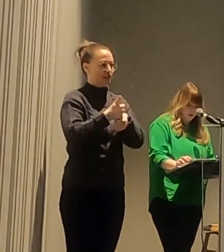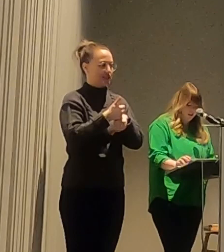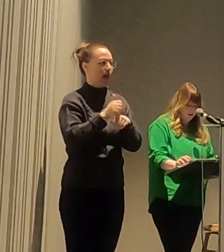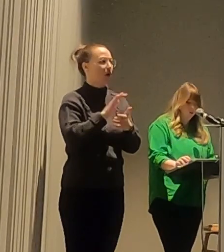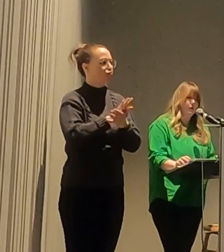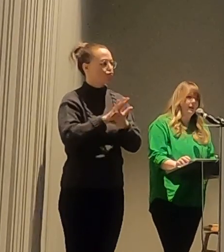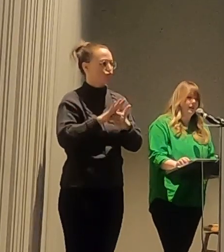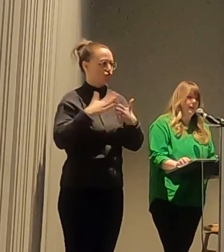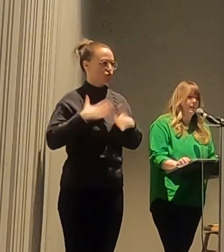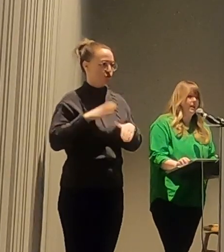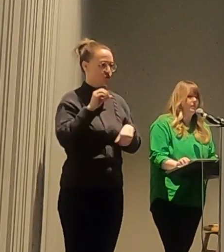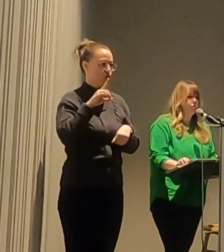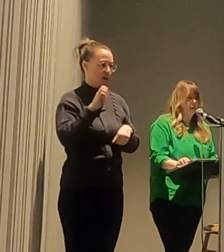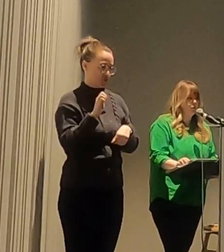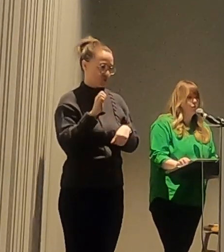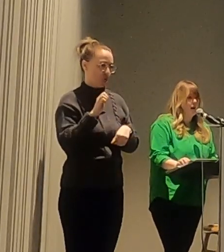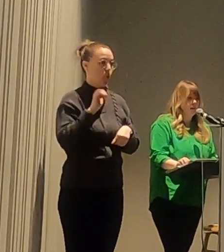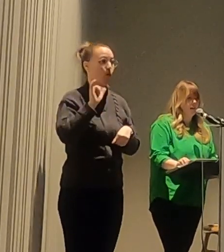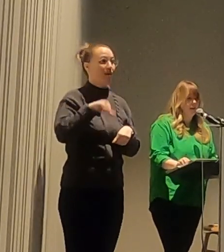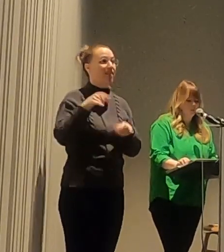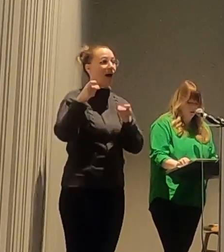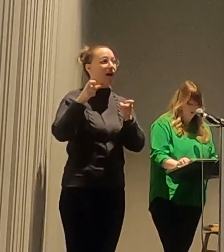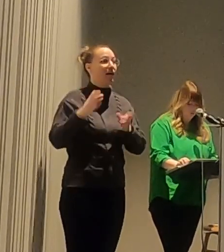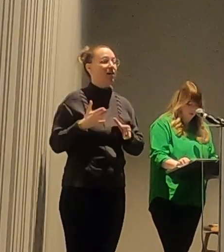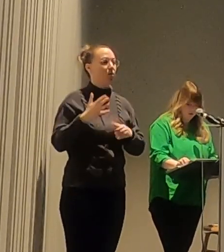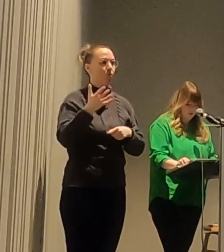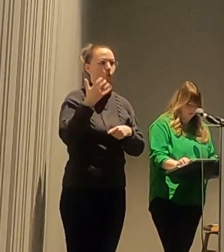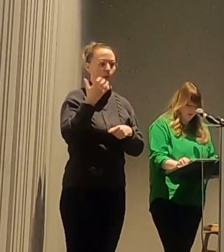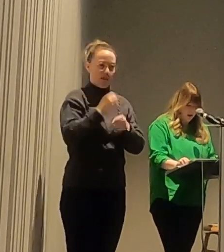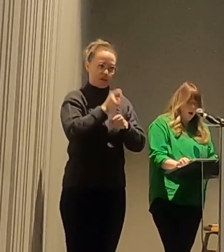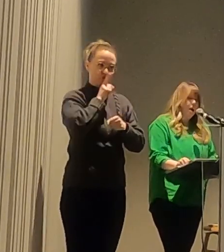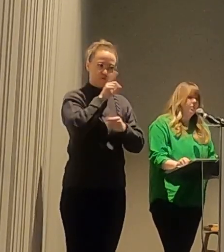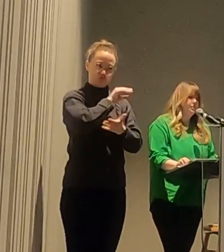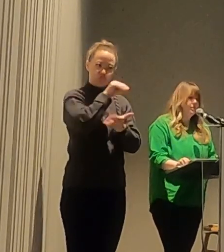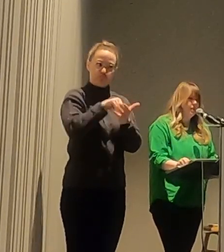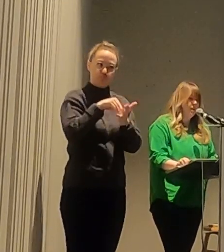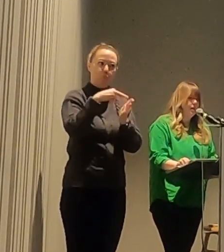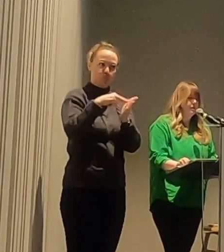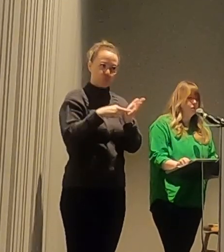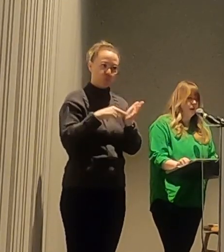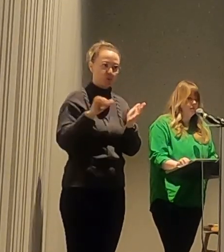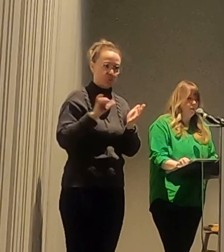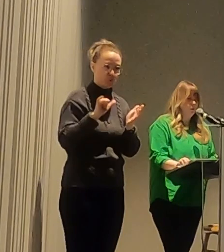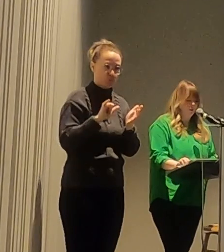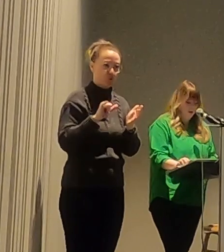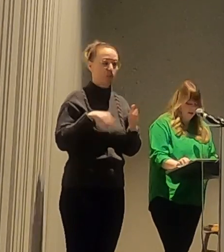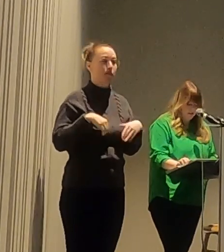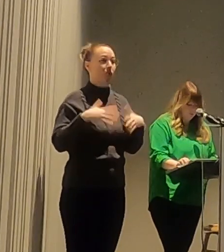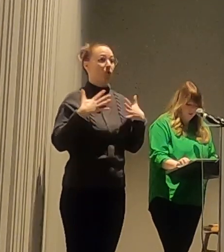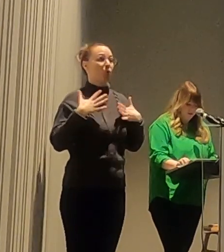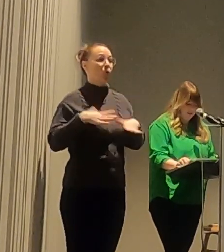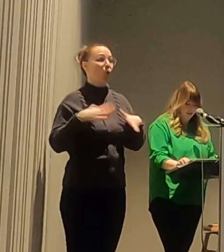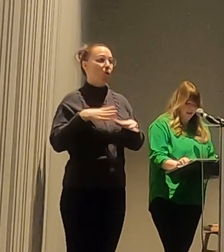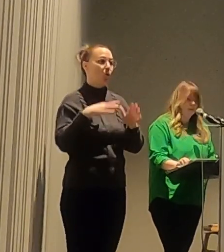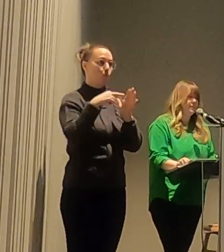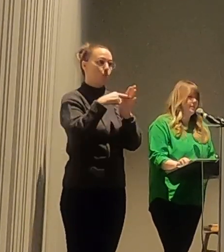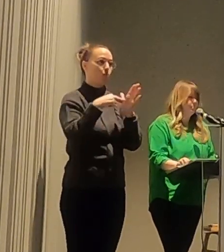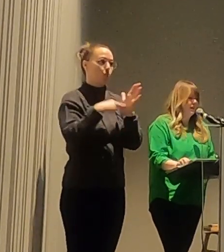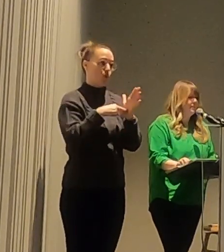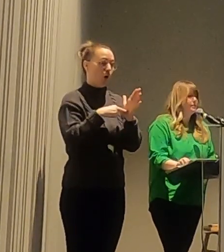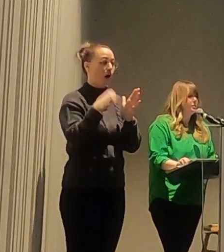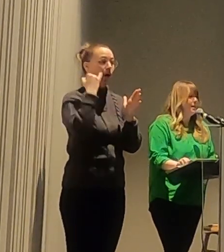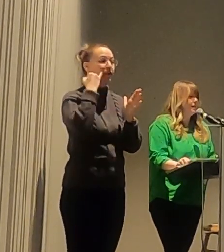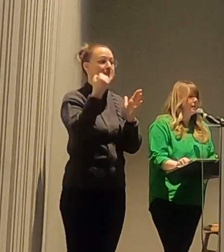Emperor Qianlong regulated and enshrined it into their rules. A loosening of the dress code laws would be seen